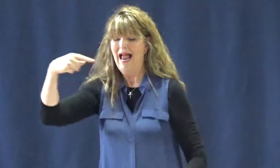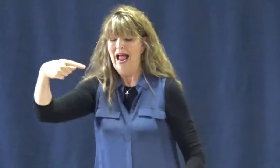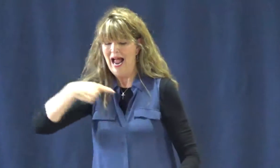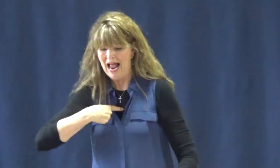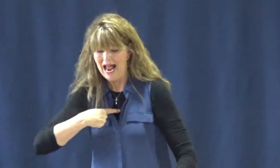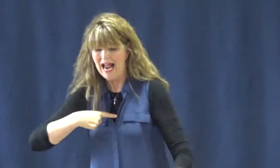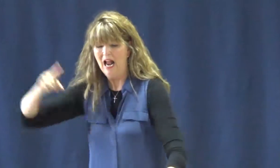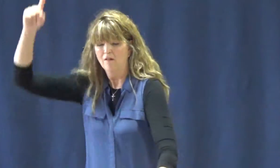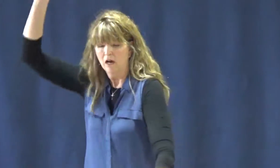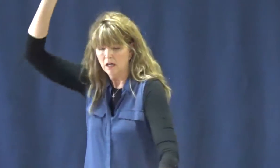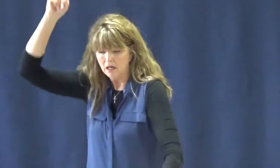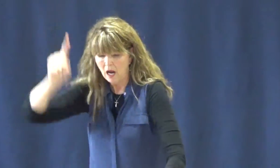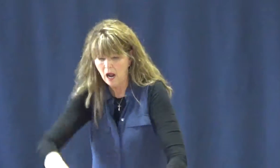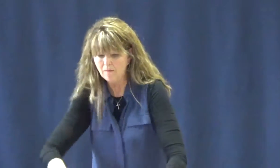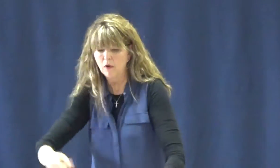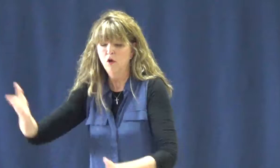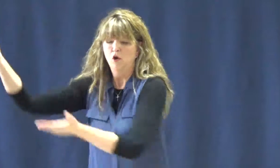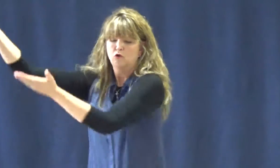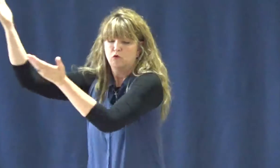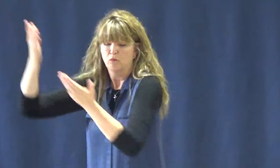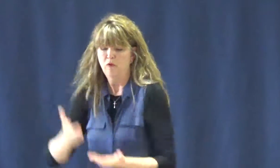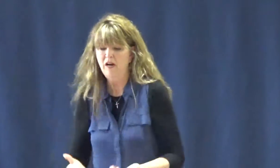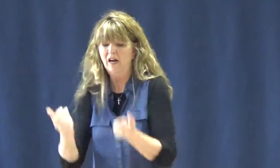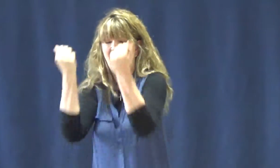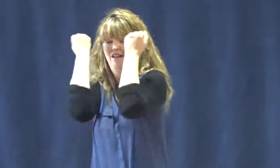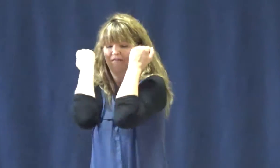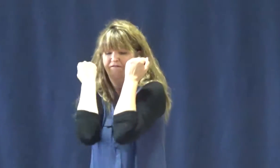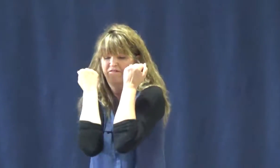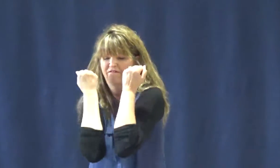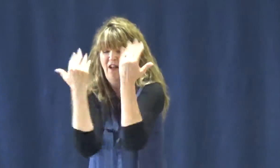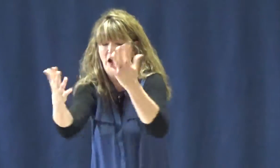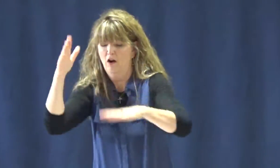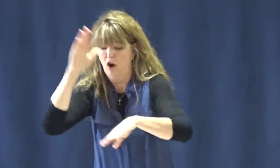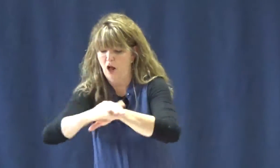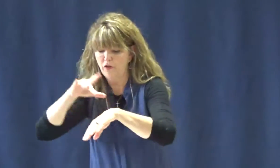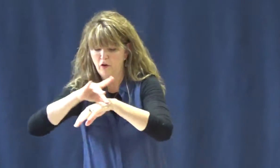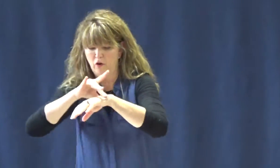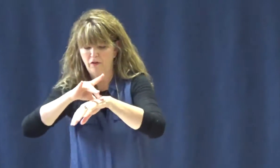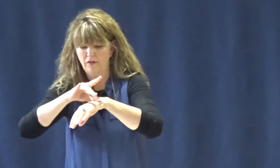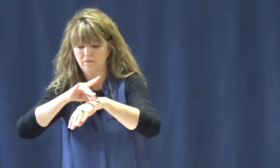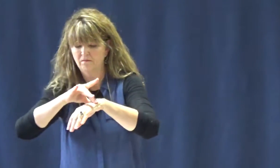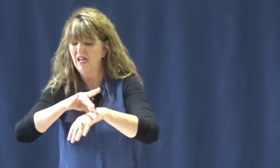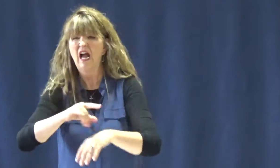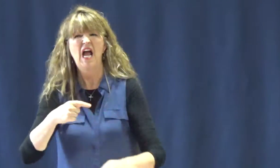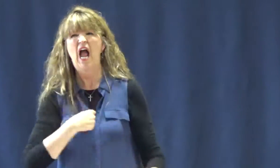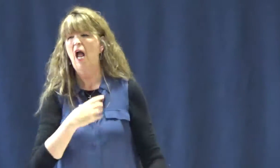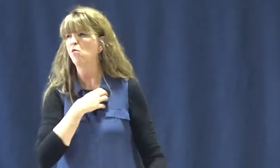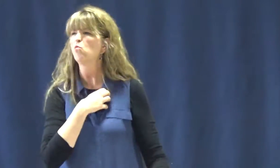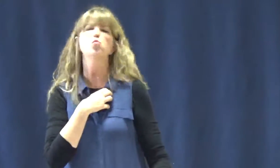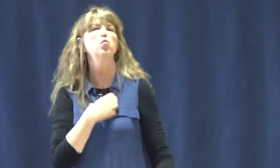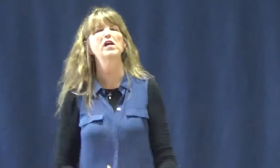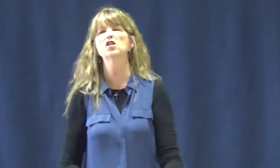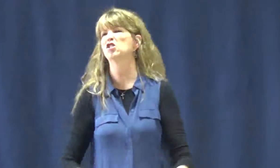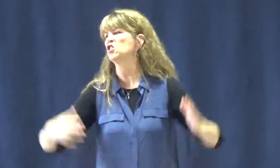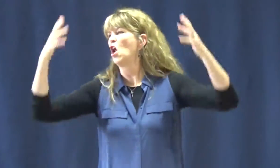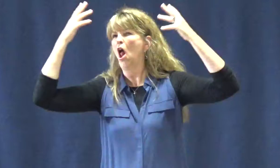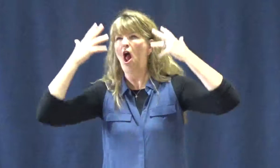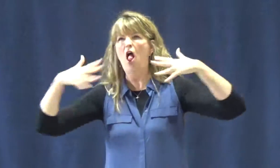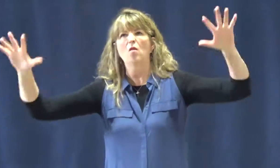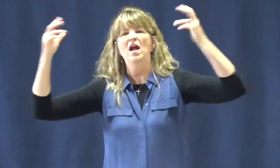Jesus said, "I have come to bring fire on the earth, and how I wish